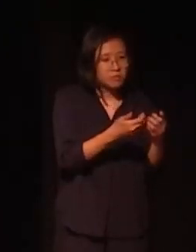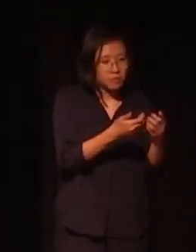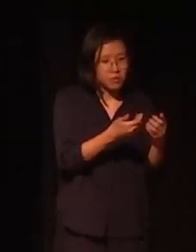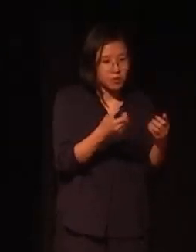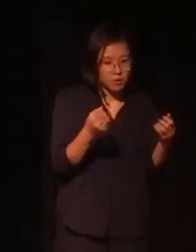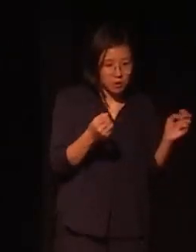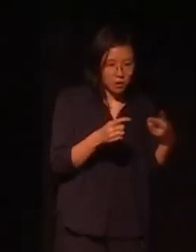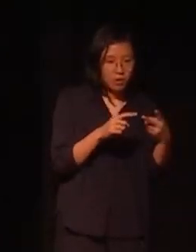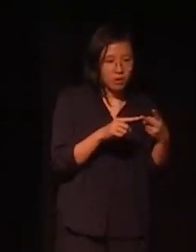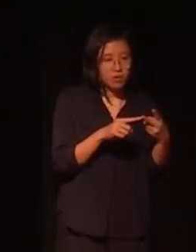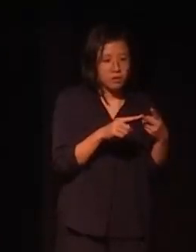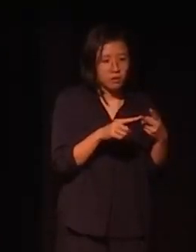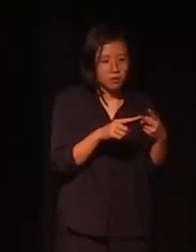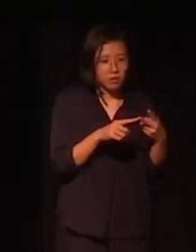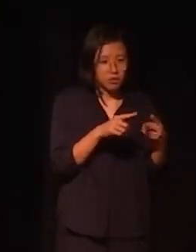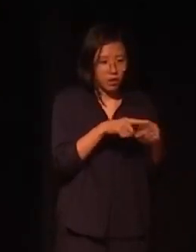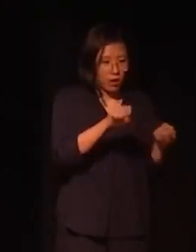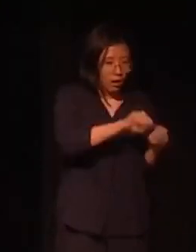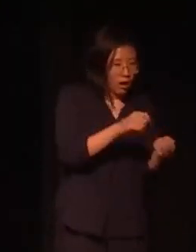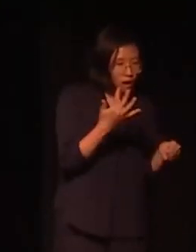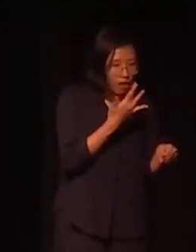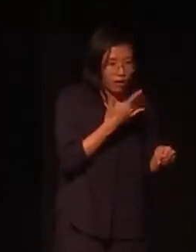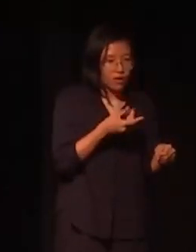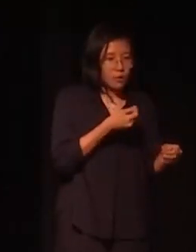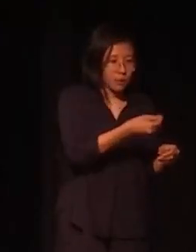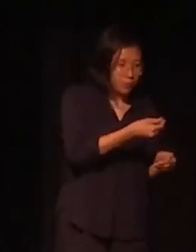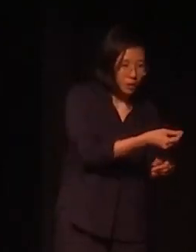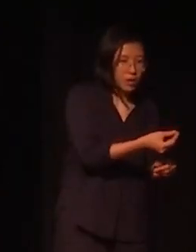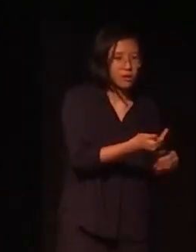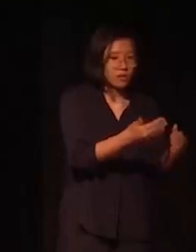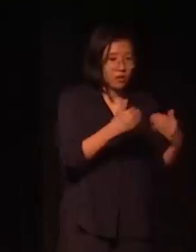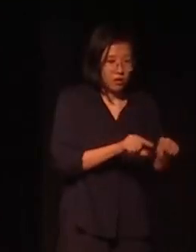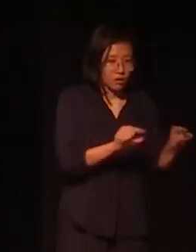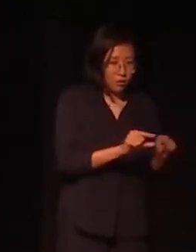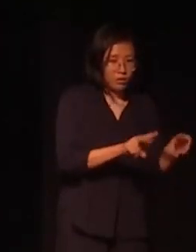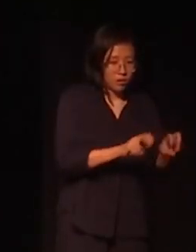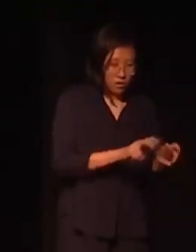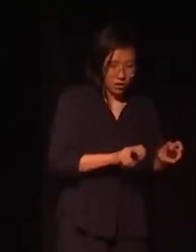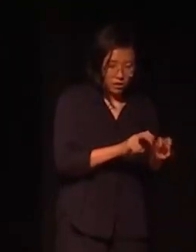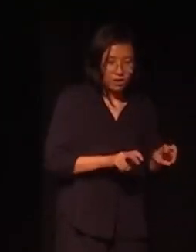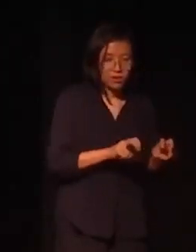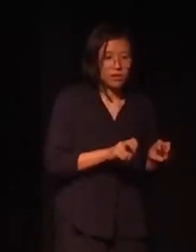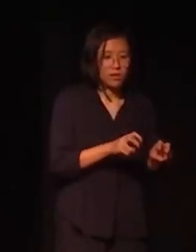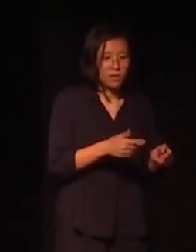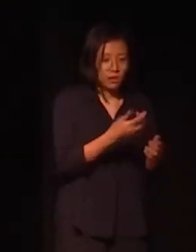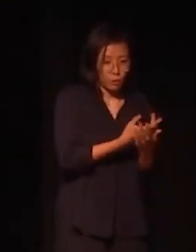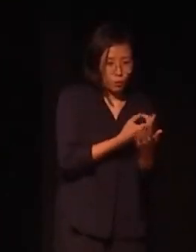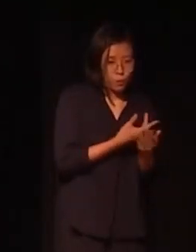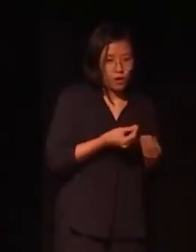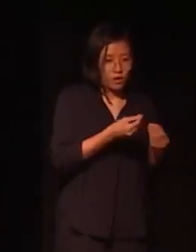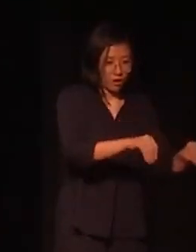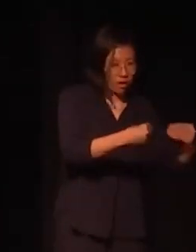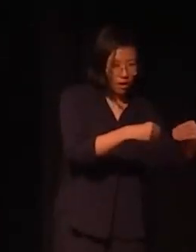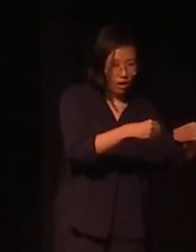tagging, and then we do the sentence analysis. We write the rules to do the transfer, and we get the